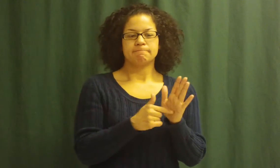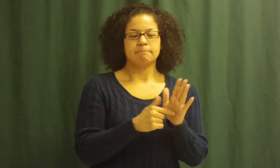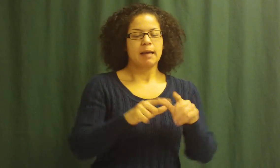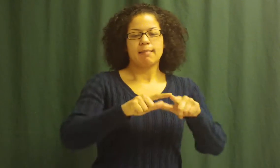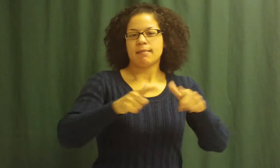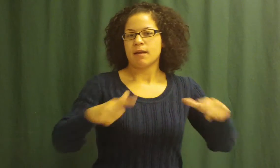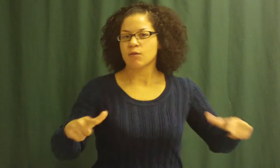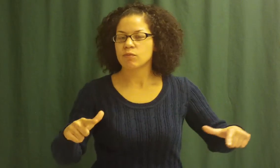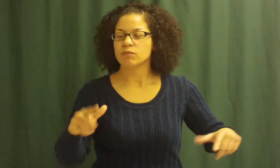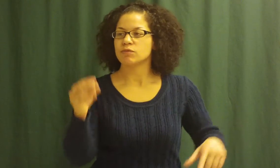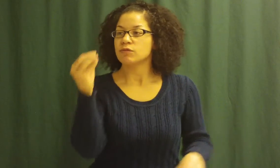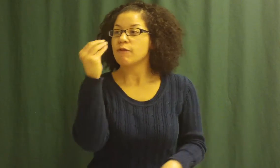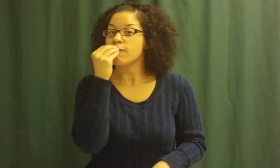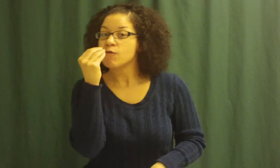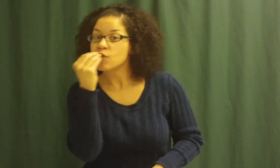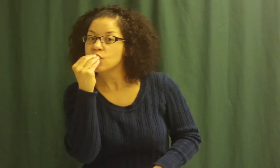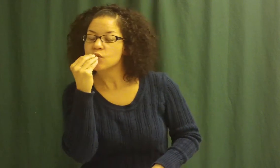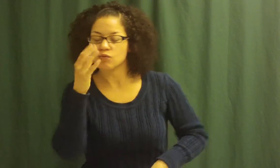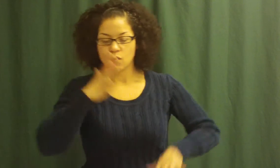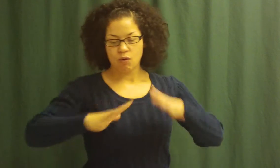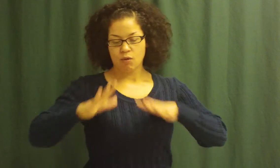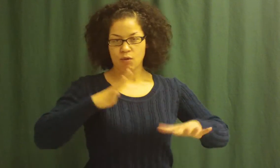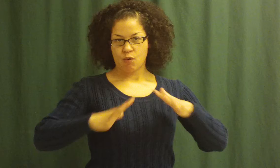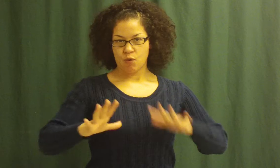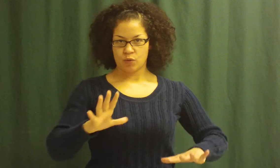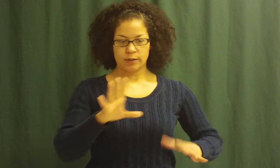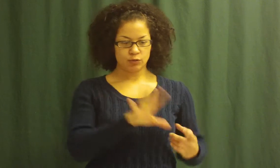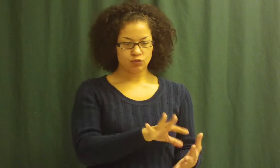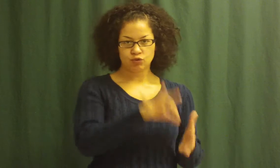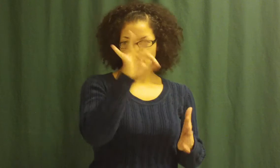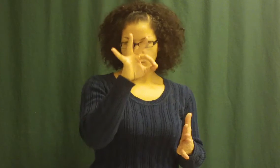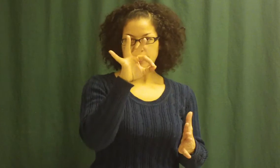and sexual attitudes, to name just a few.